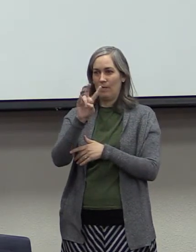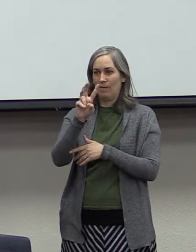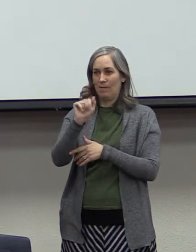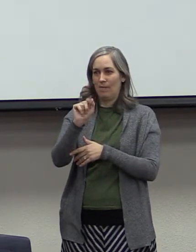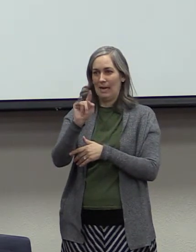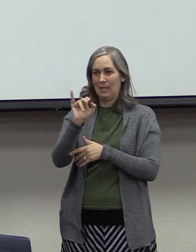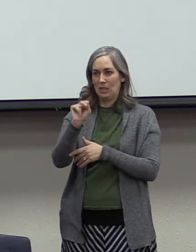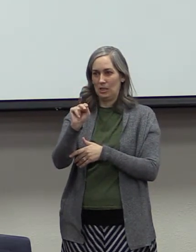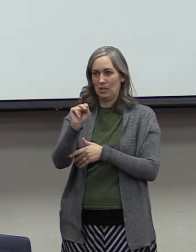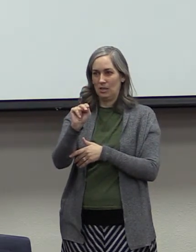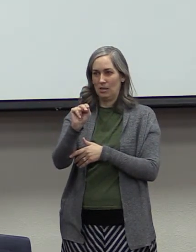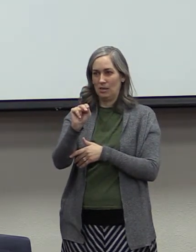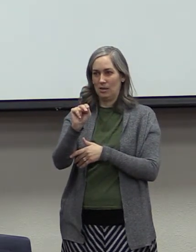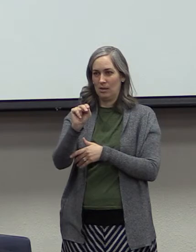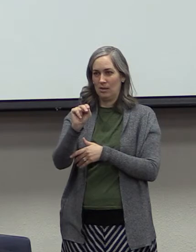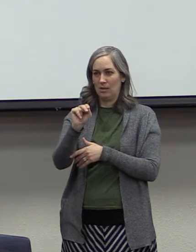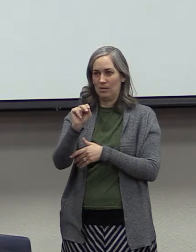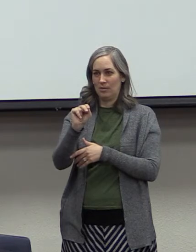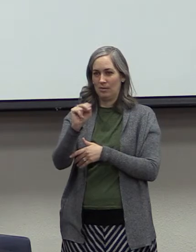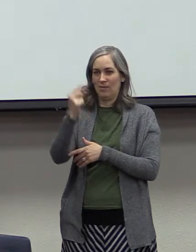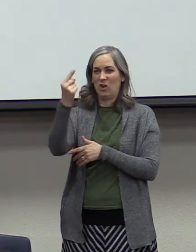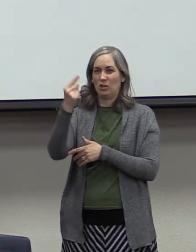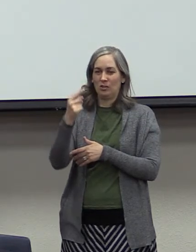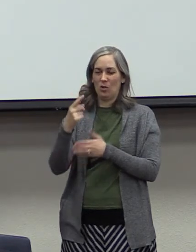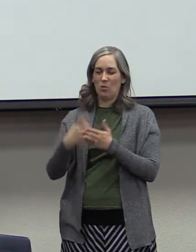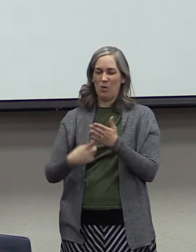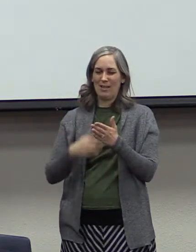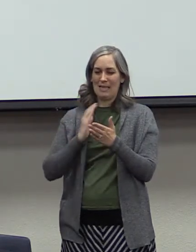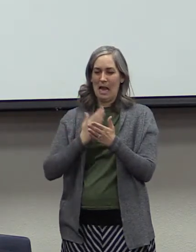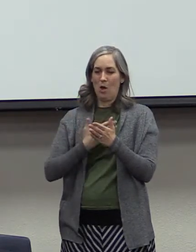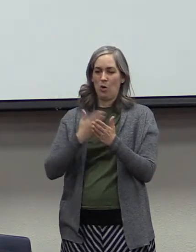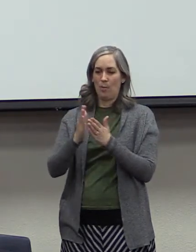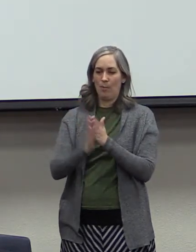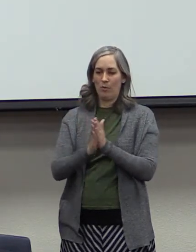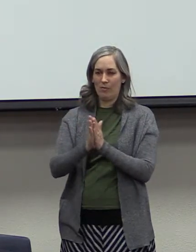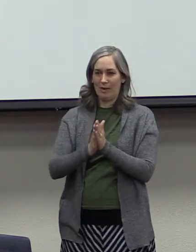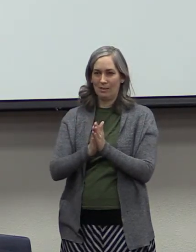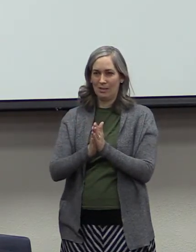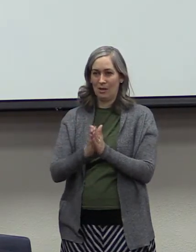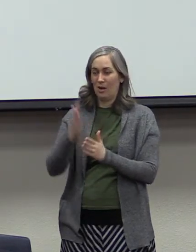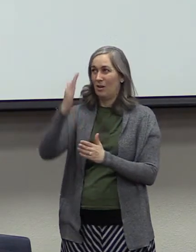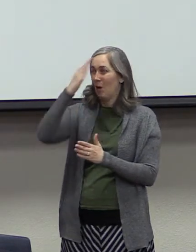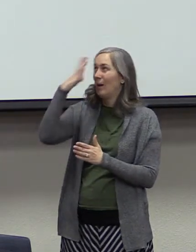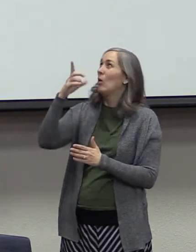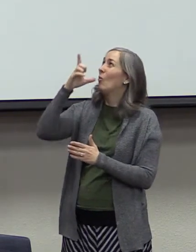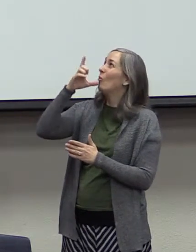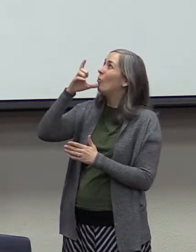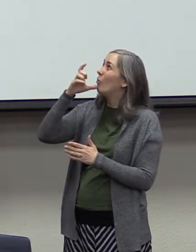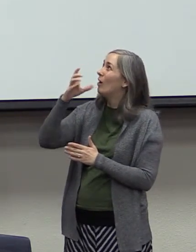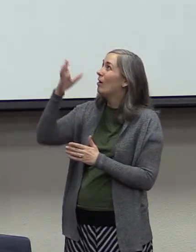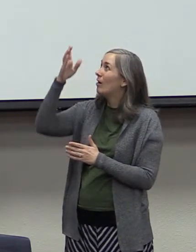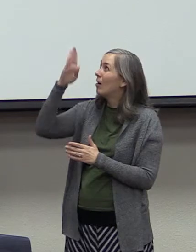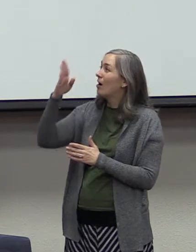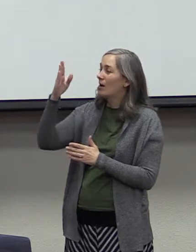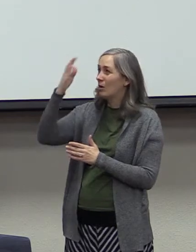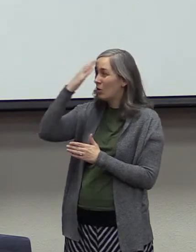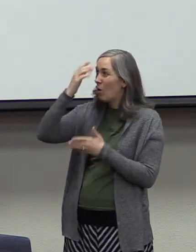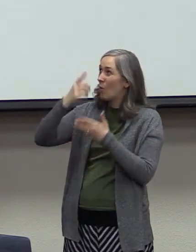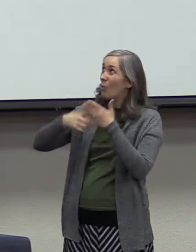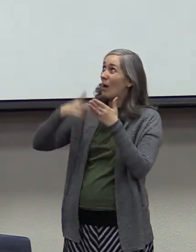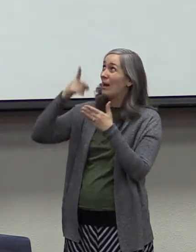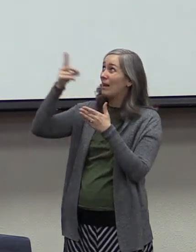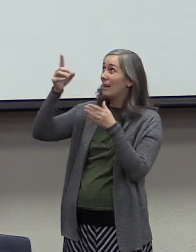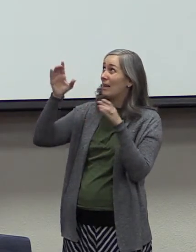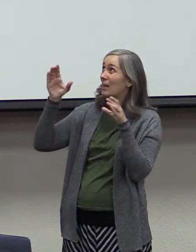motivated to do? Knowing who God is and knowing what He has done for us